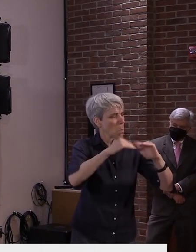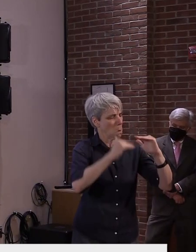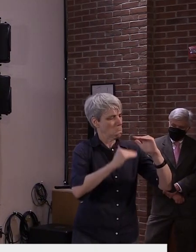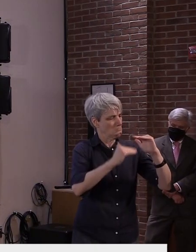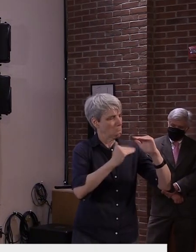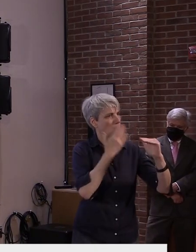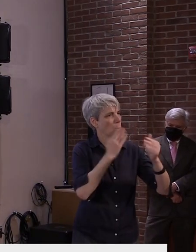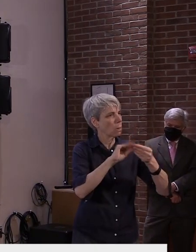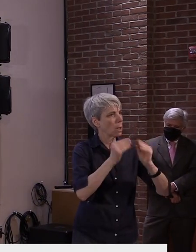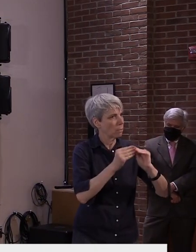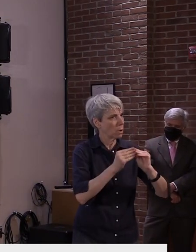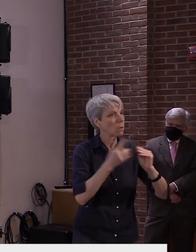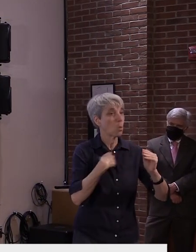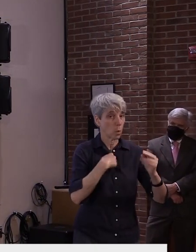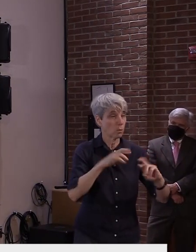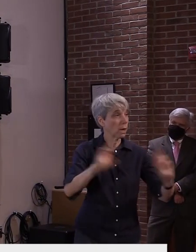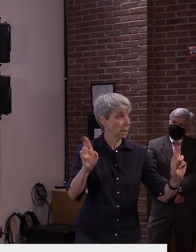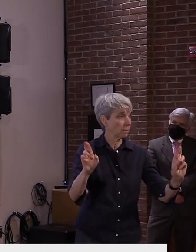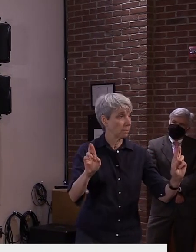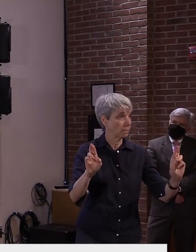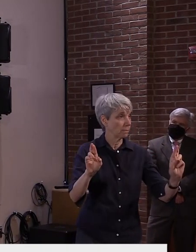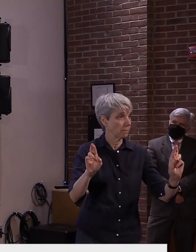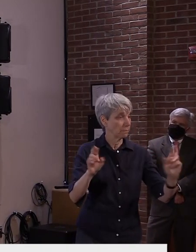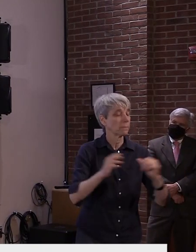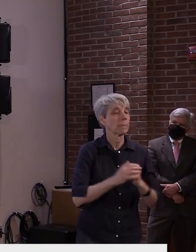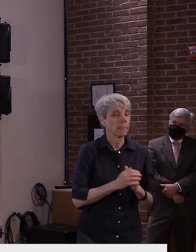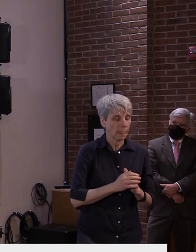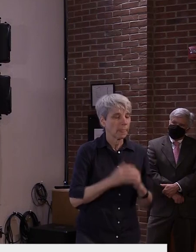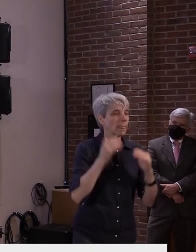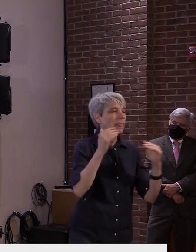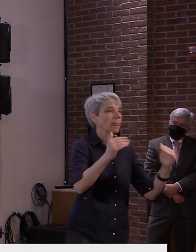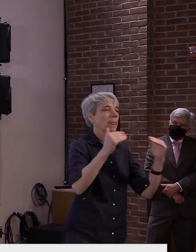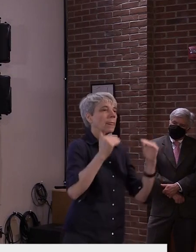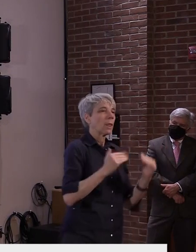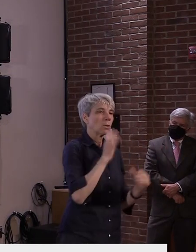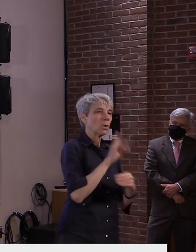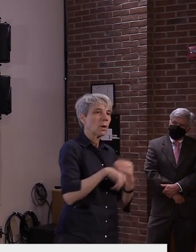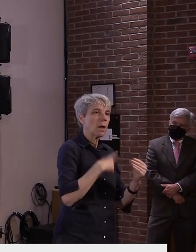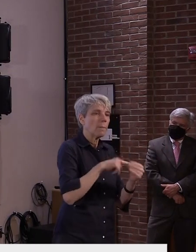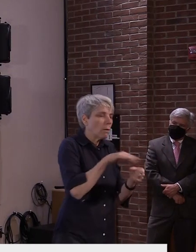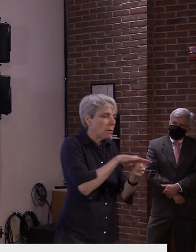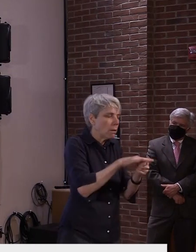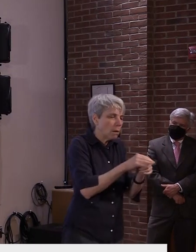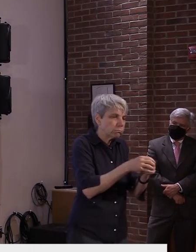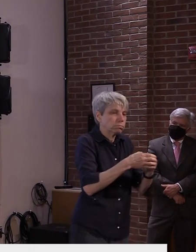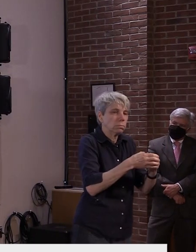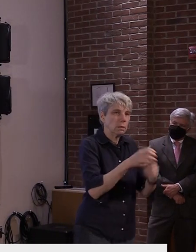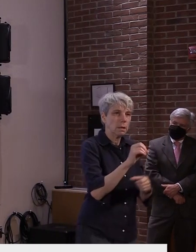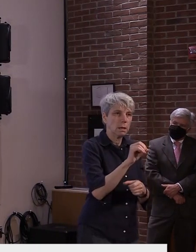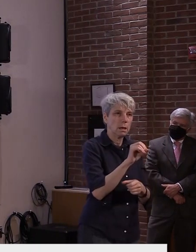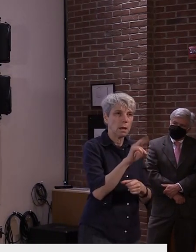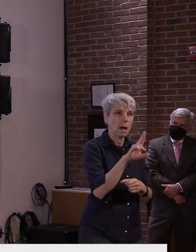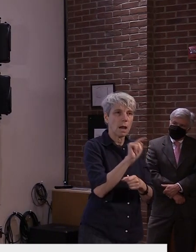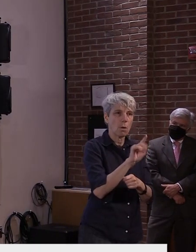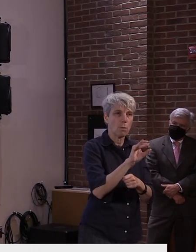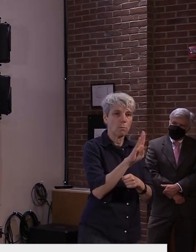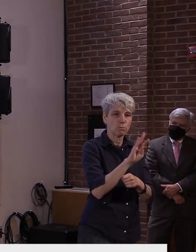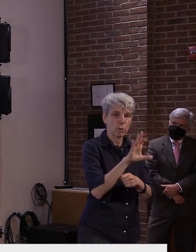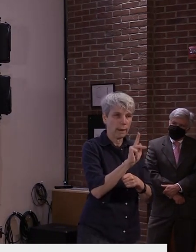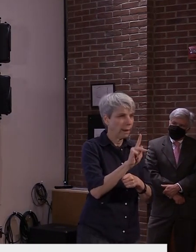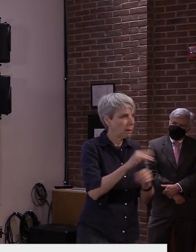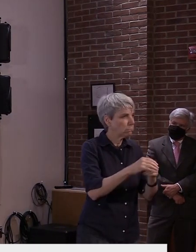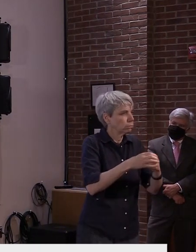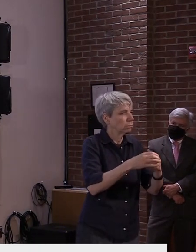Next, regarding outbreaks, There are really none to report on